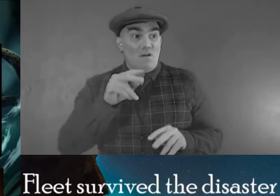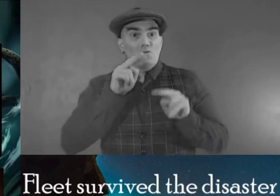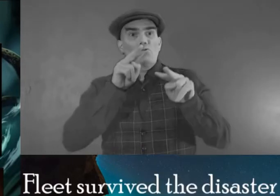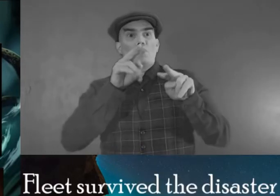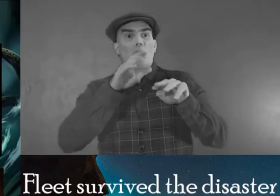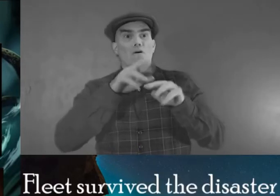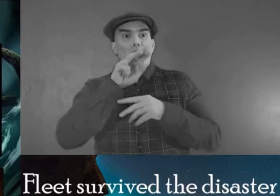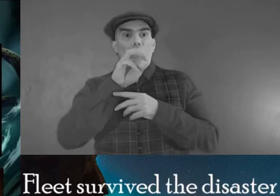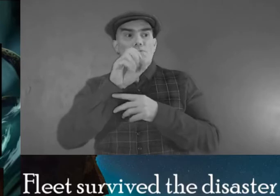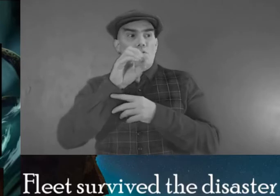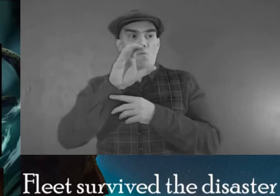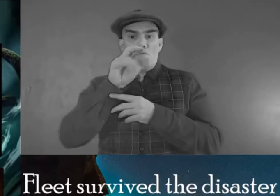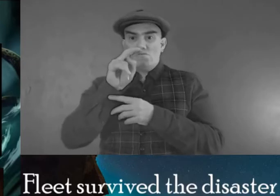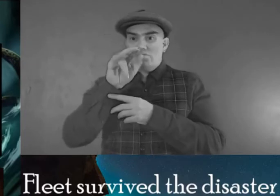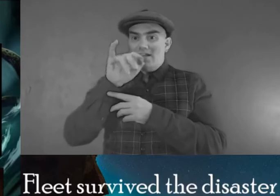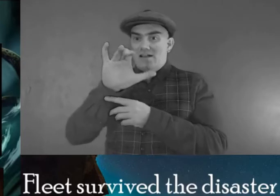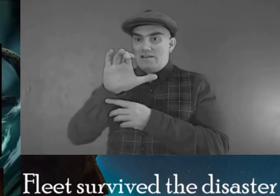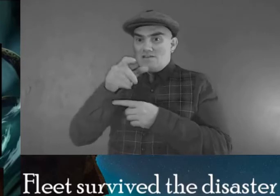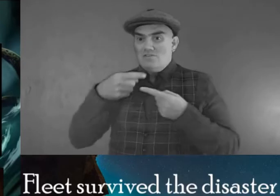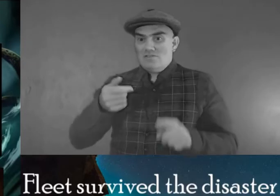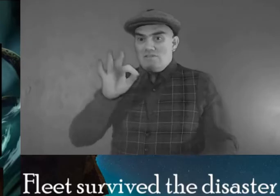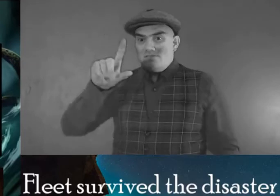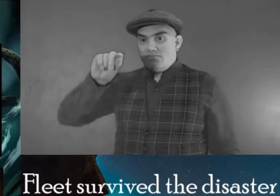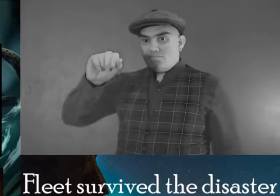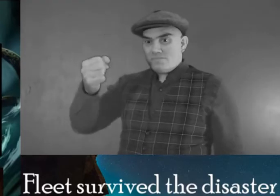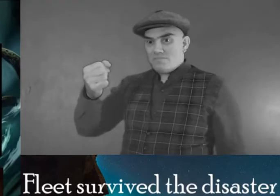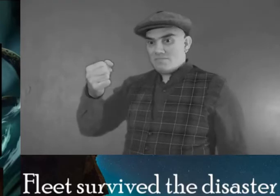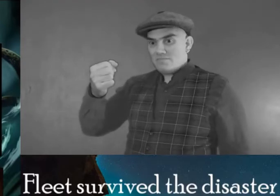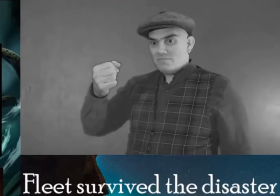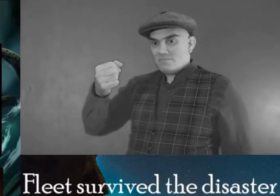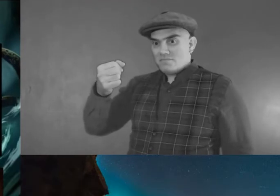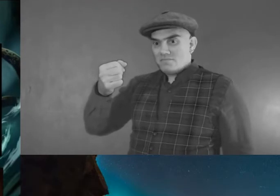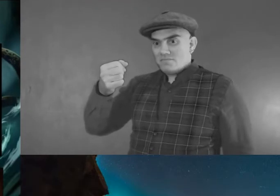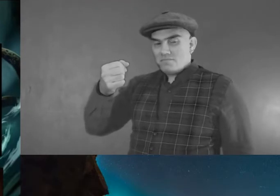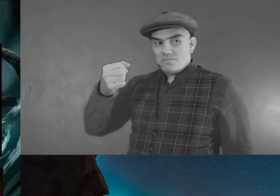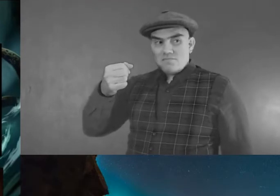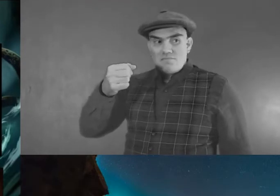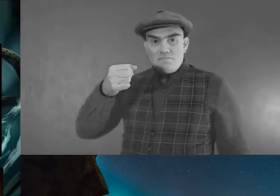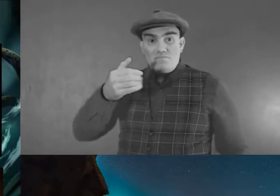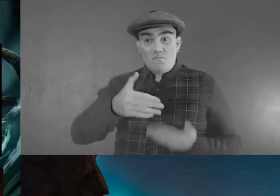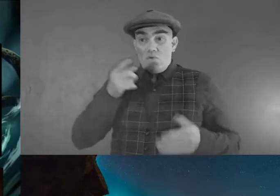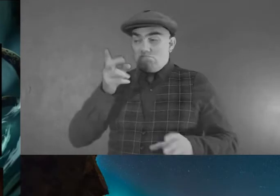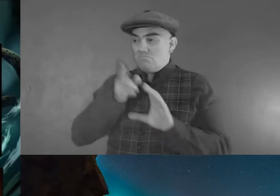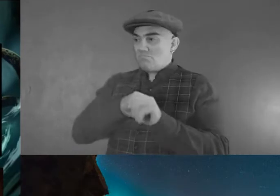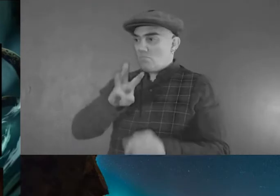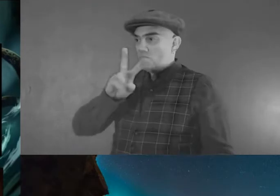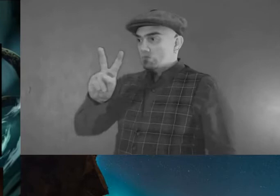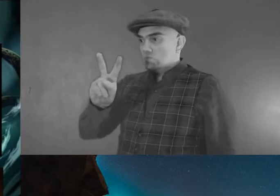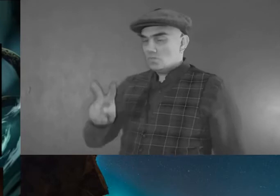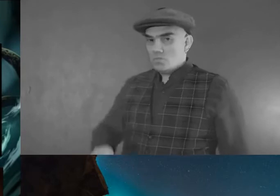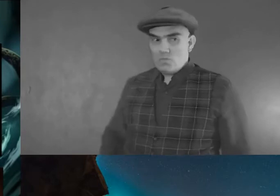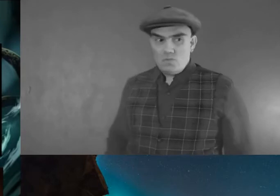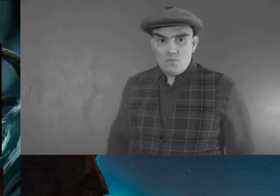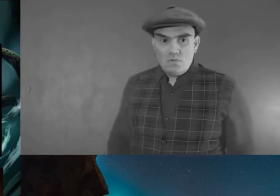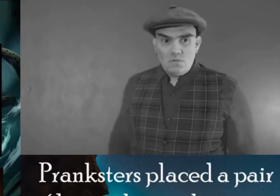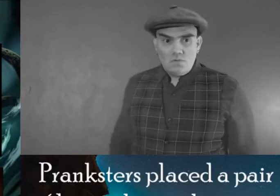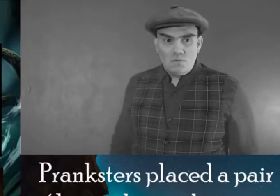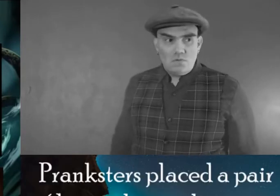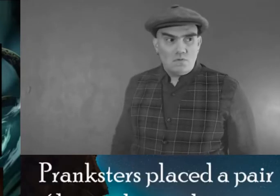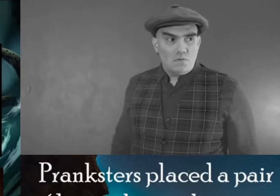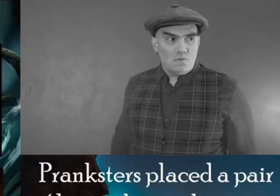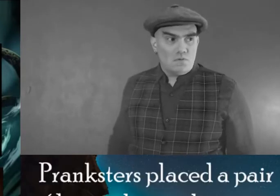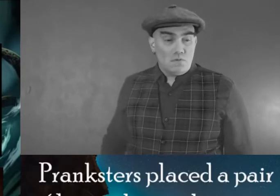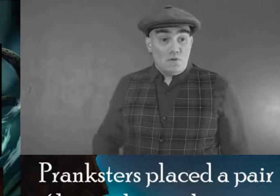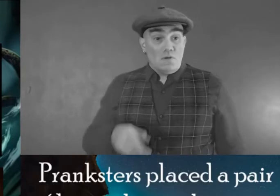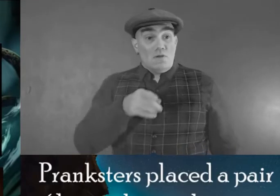a lookout on the RMS Oceanic during the 20s before serving in the Second World War.